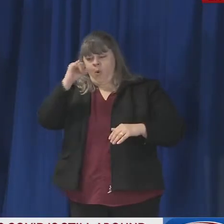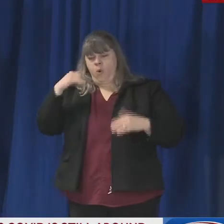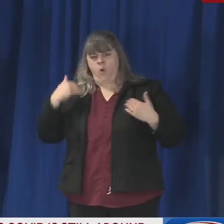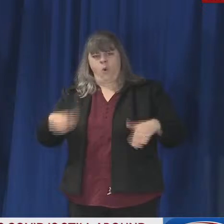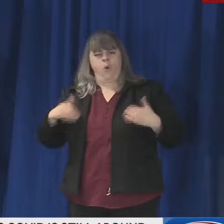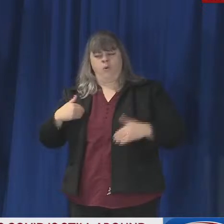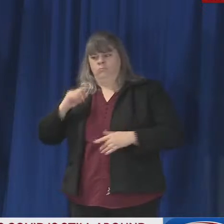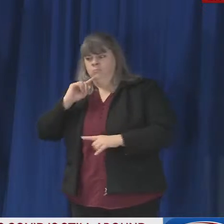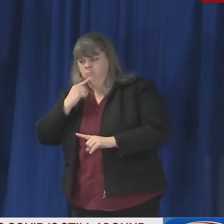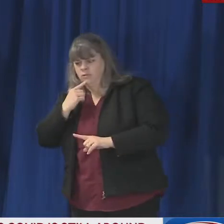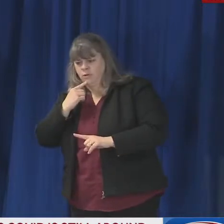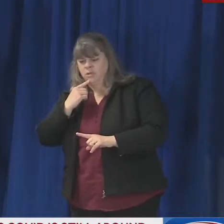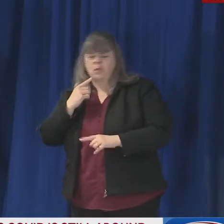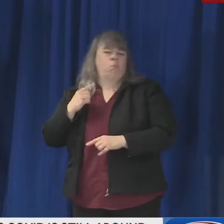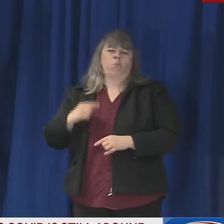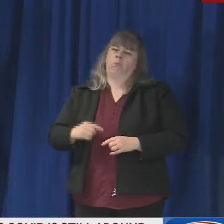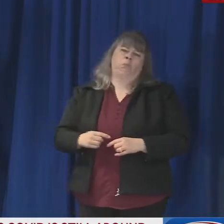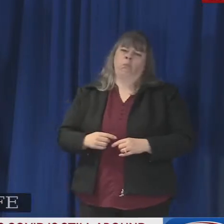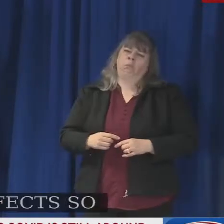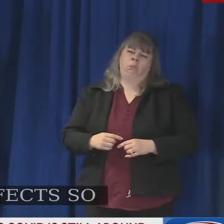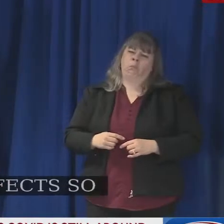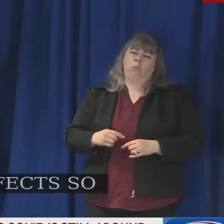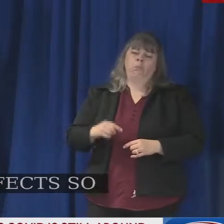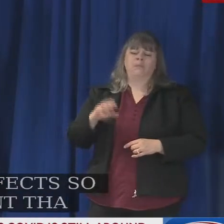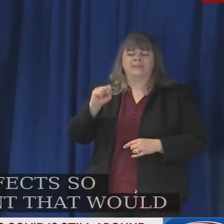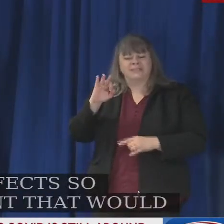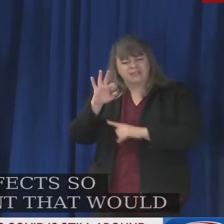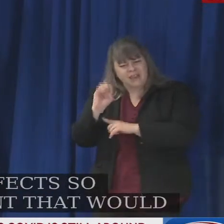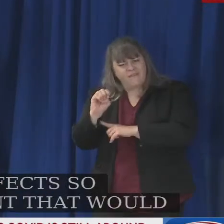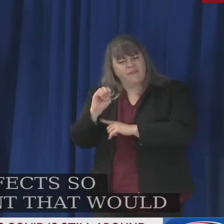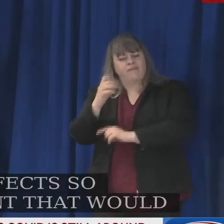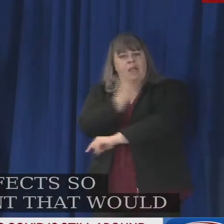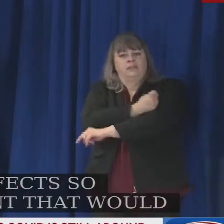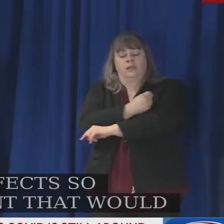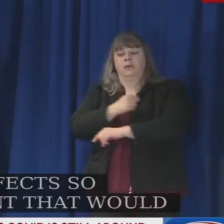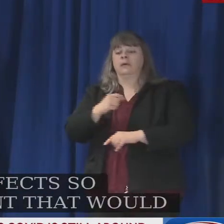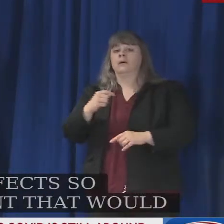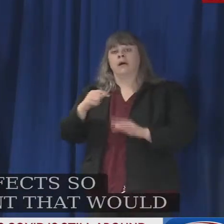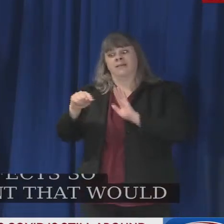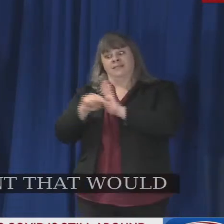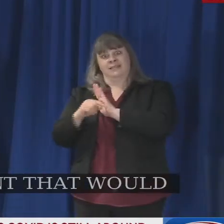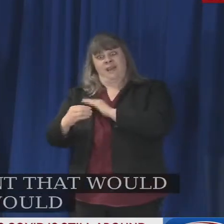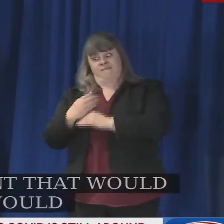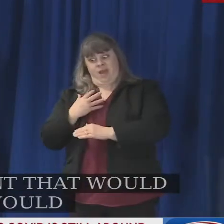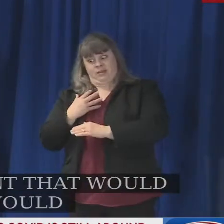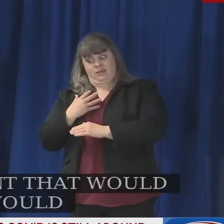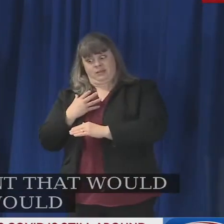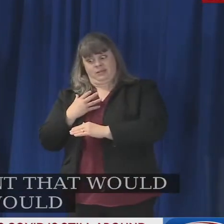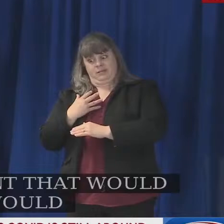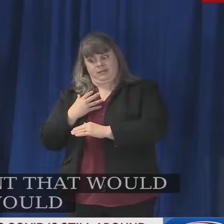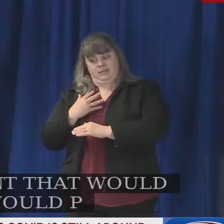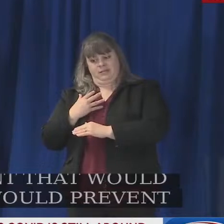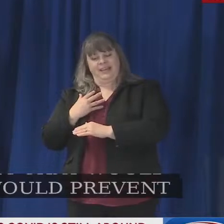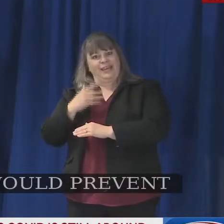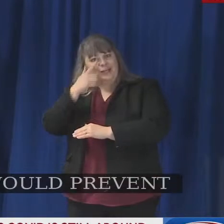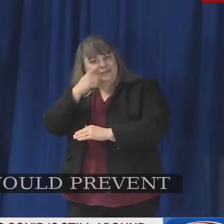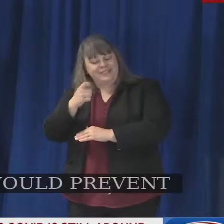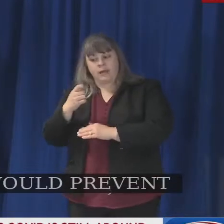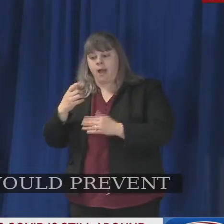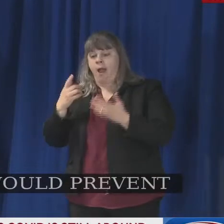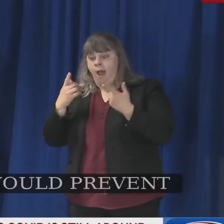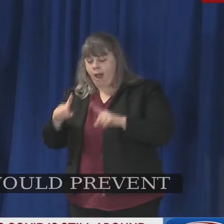prevent people from getting the vaccine? No, the vaccine is incredibly safe. In fact, if anything, the side effects are less than what we anticipated them to be back in